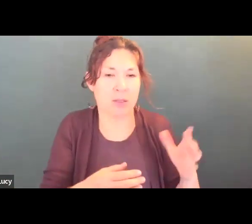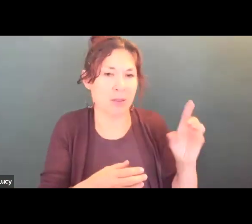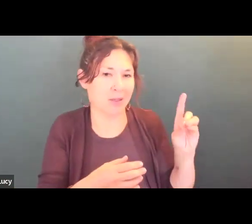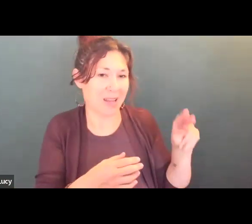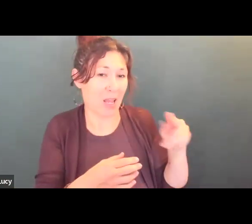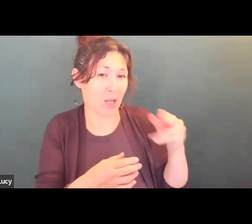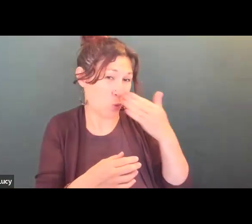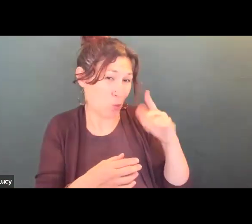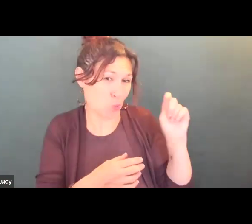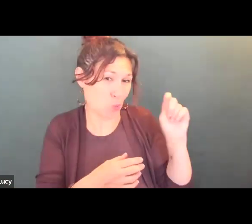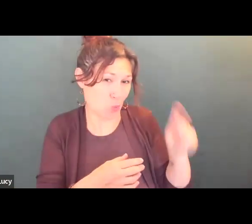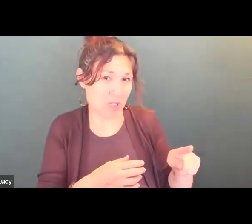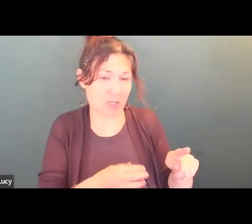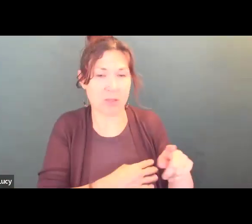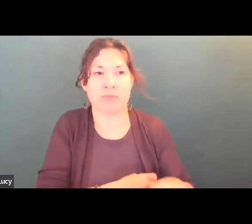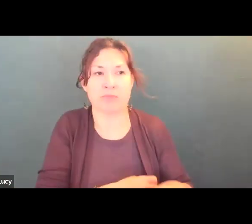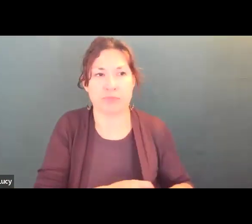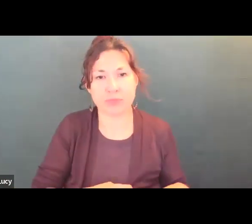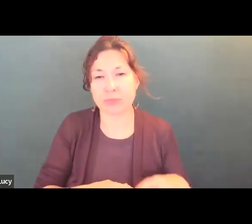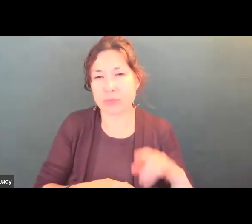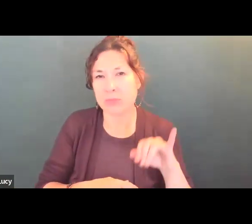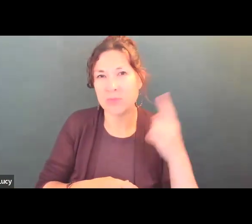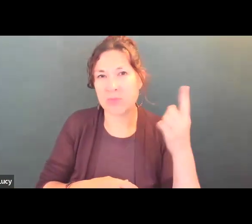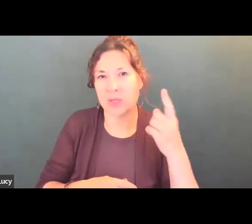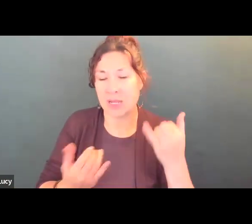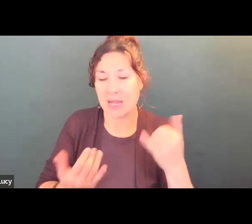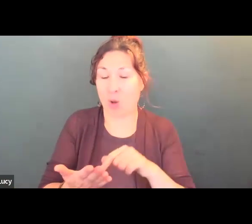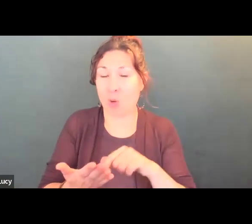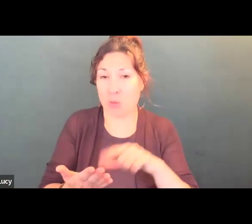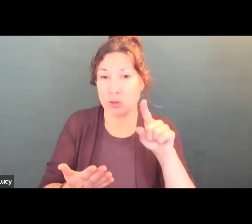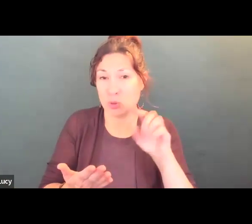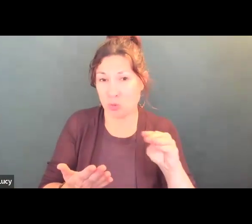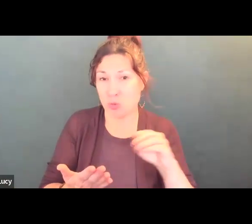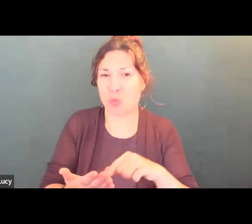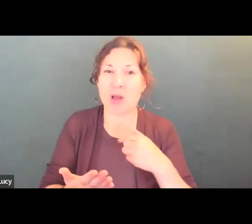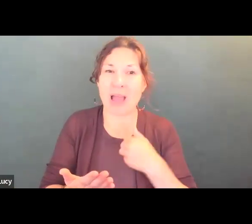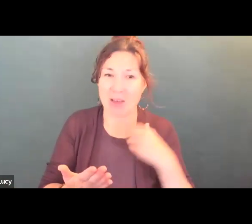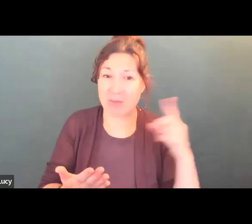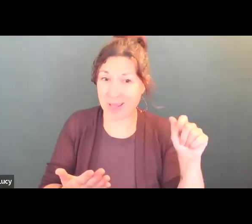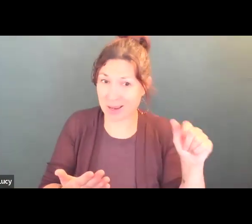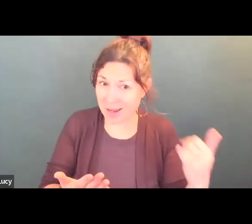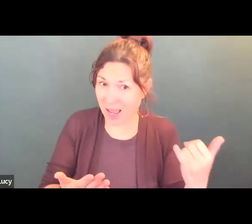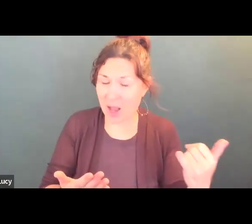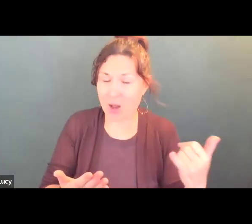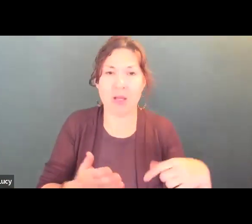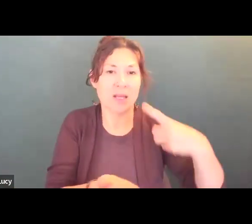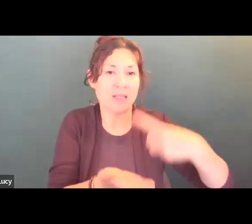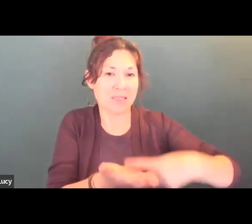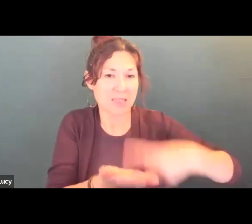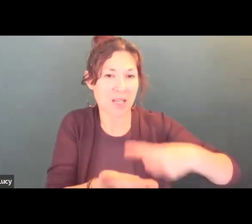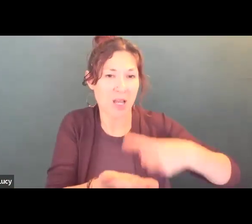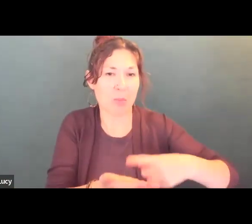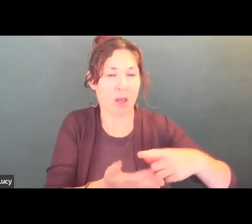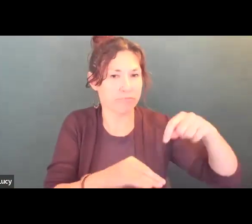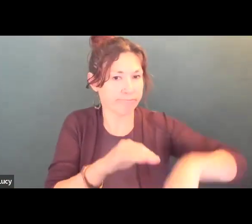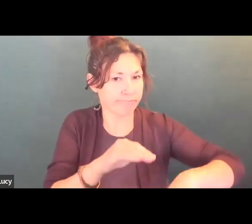actually something, knowing that Zoom and this data was coming, it's something that we talked about extensively in the Transportation Advisory